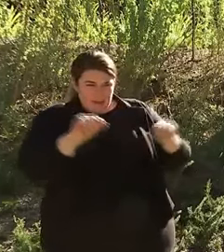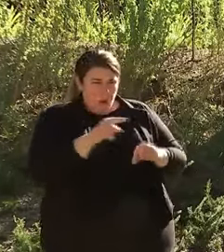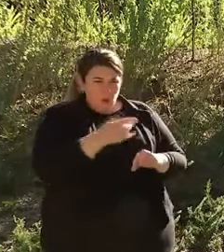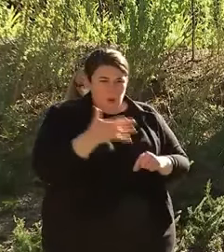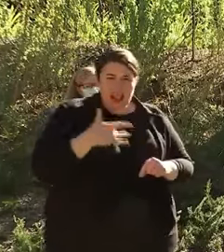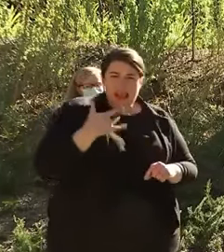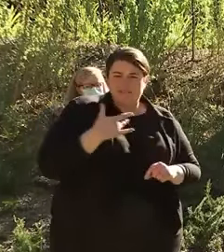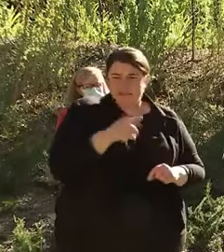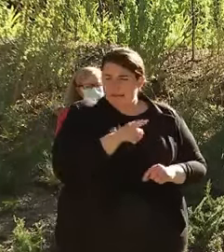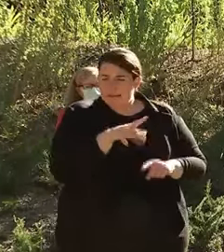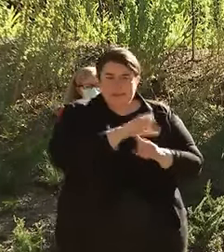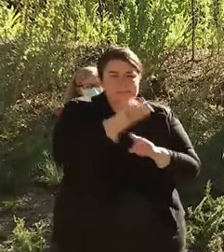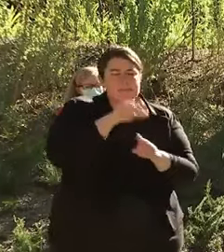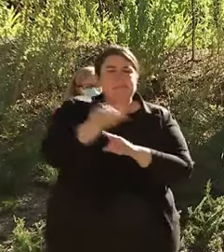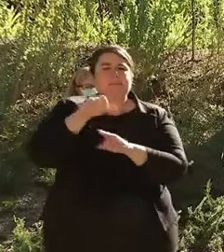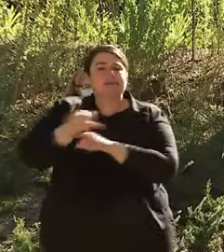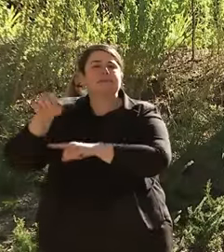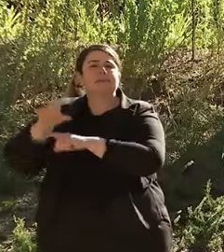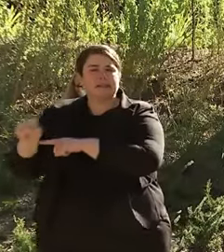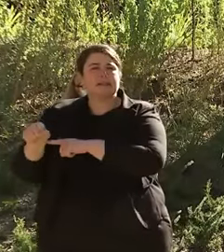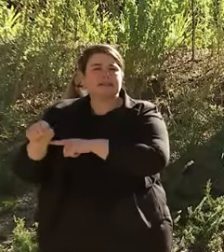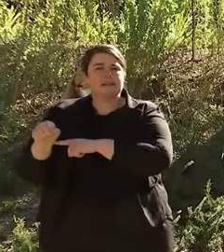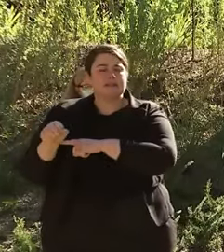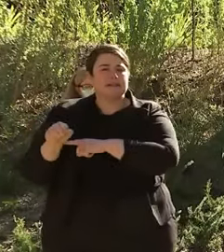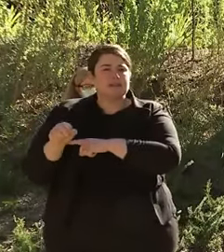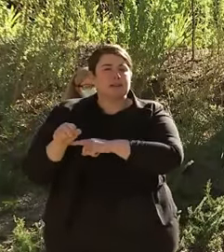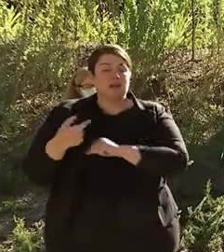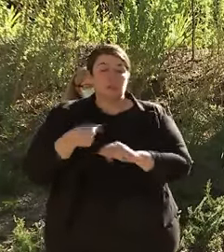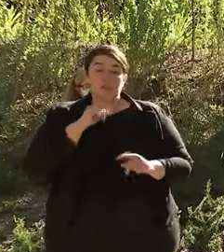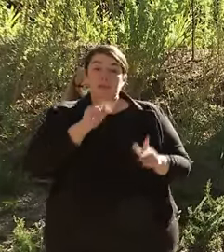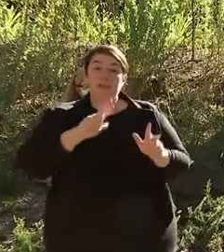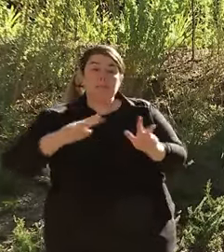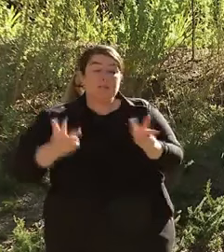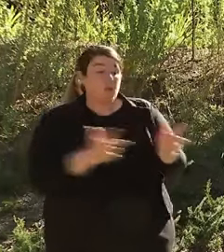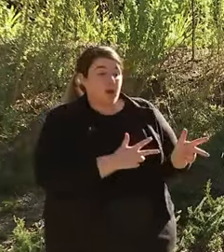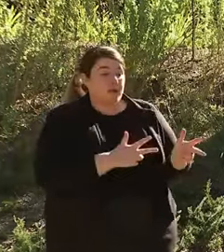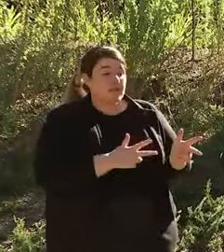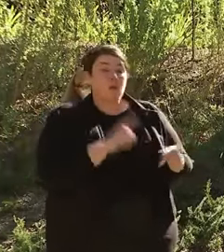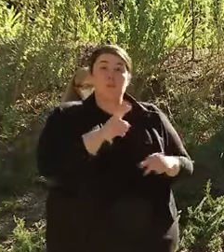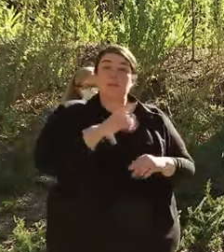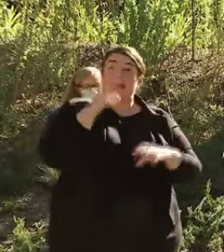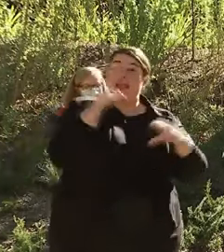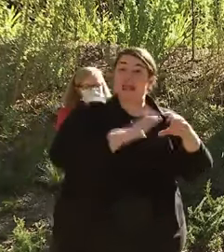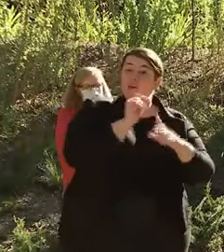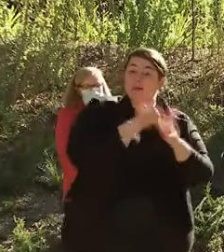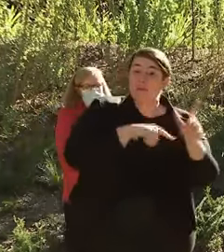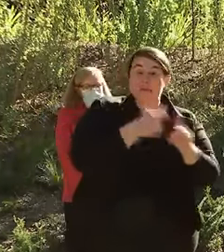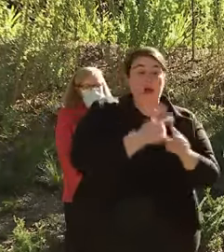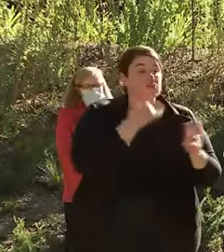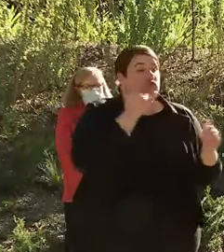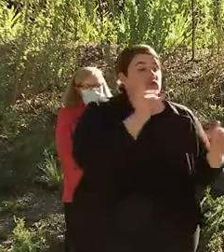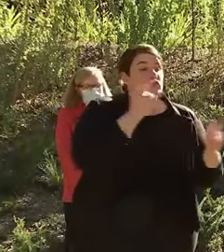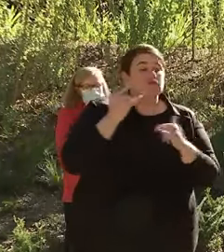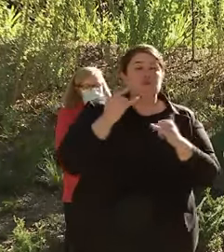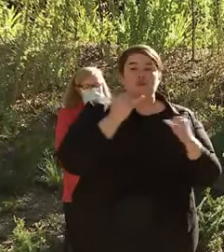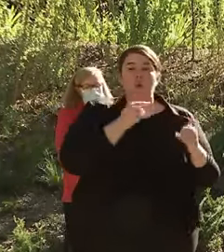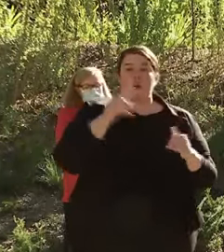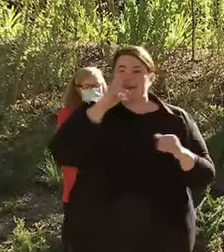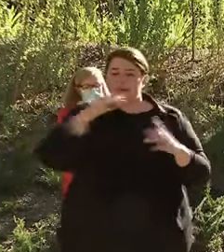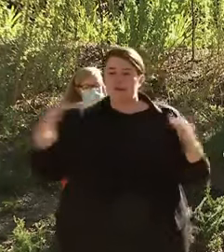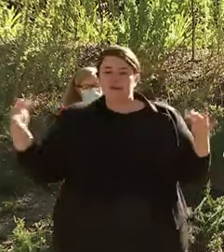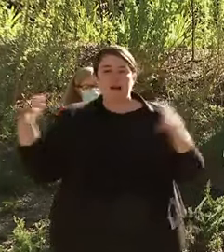their vehicles, and see where inquiries need to be made in those caravan parks and those places where people